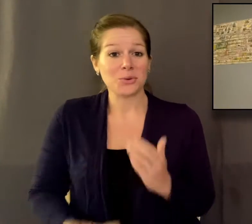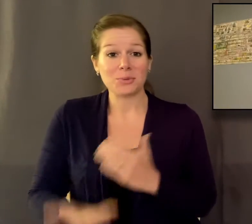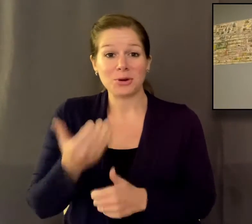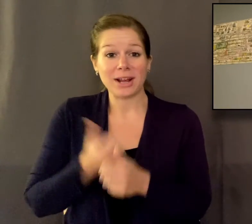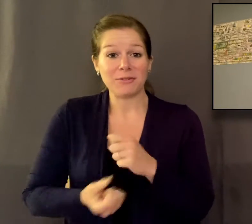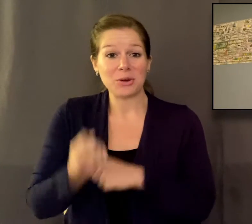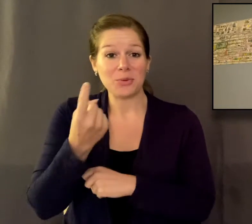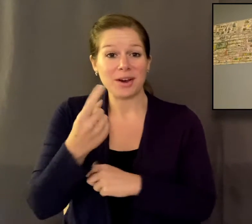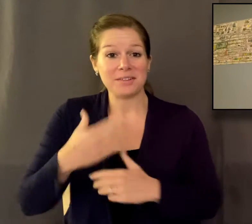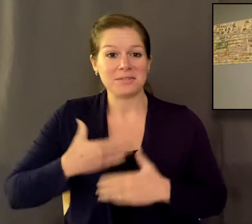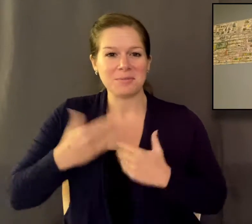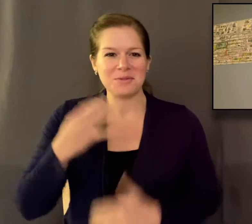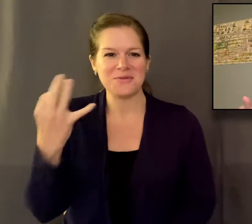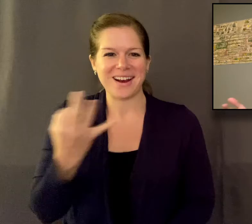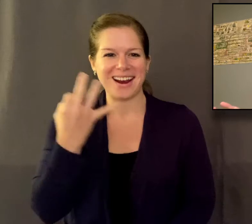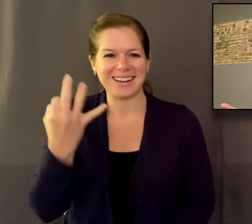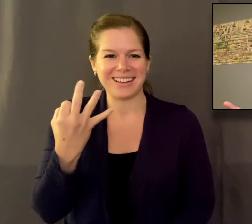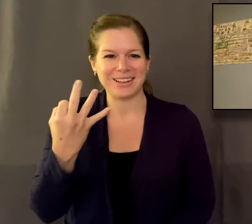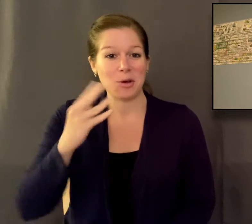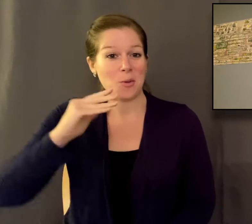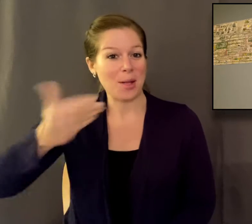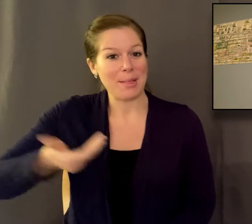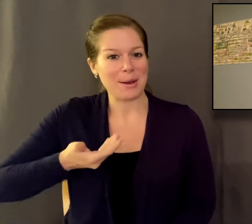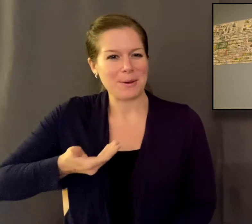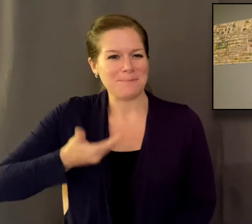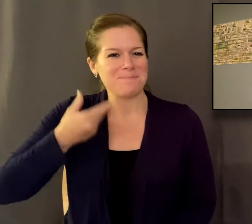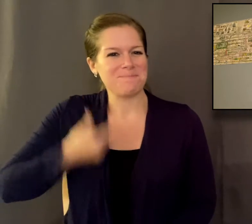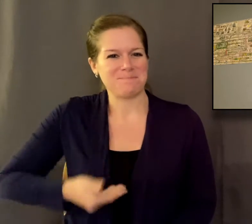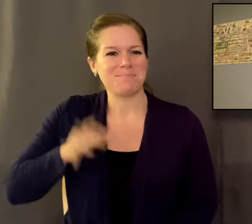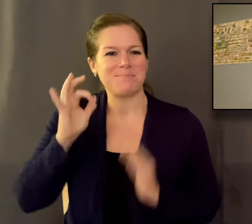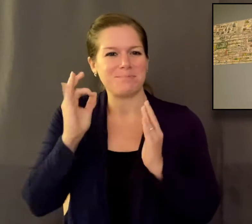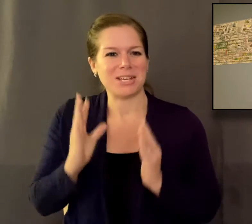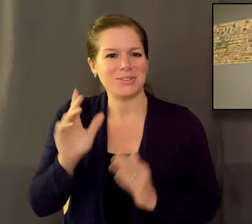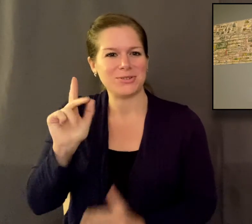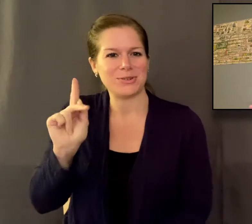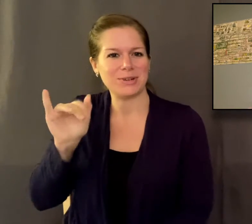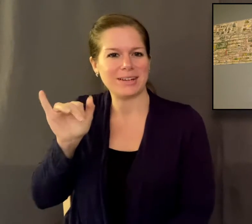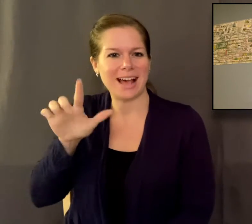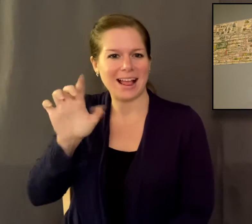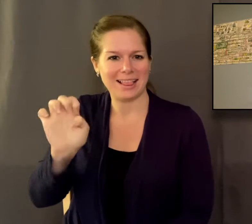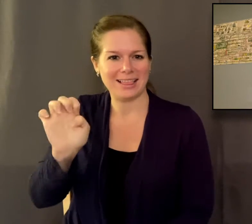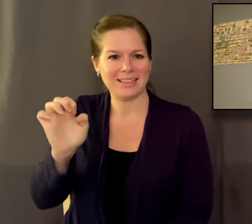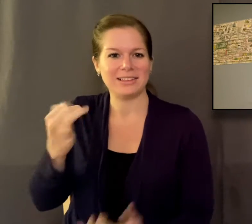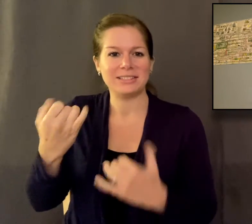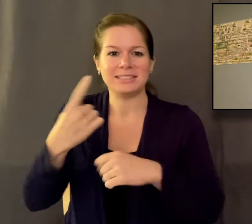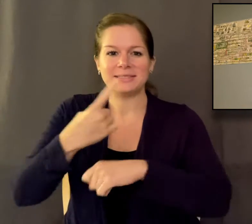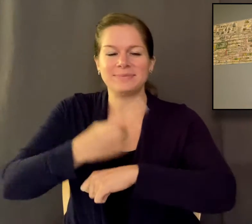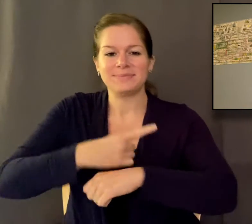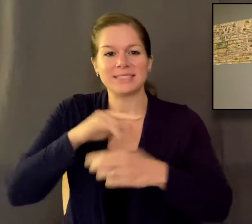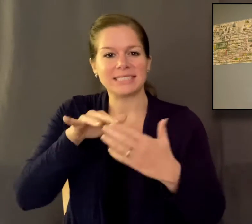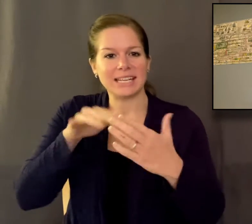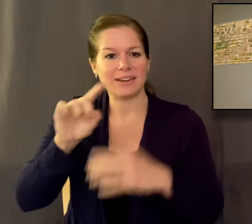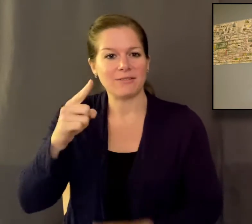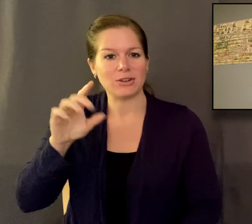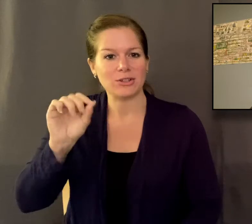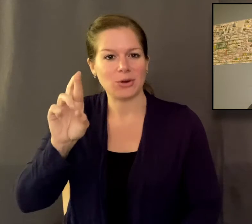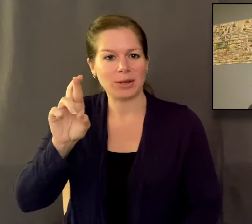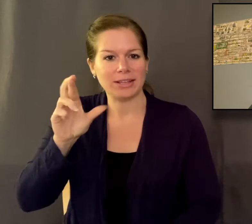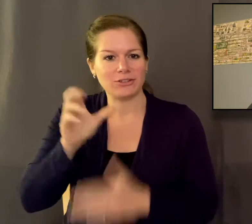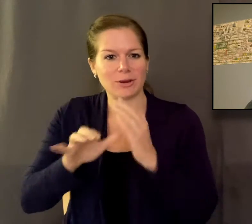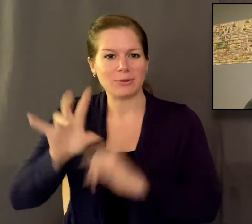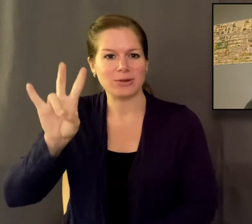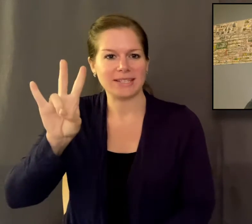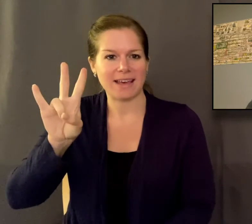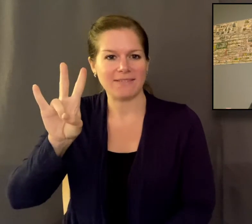Well, good morning, everybody. Happy Friday. Welcome to the Daily Word. I'm Pastor Kyle. We're going to be continuing our study through 1 Corinthians, and we're going to be in